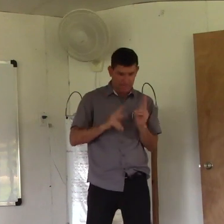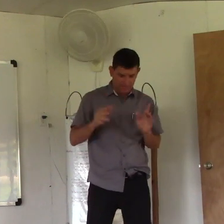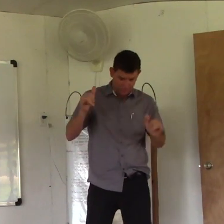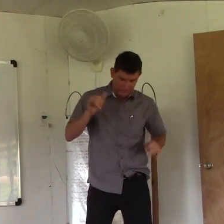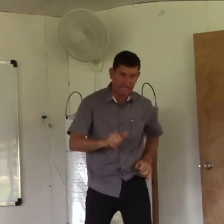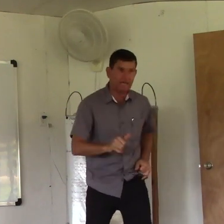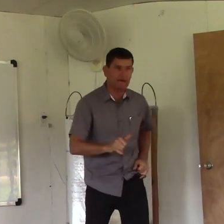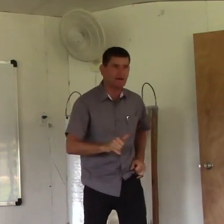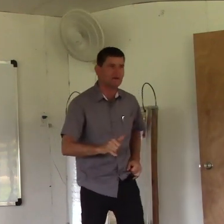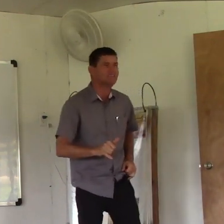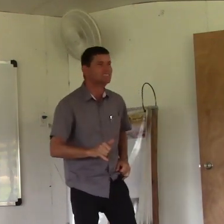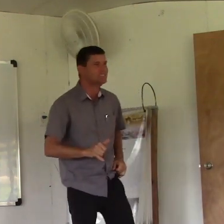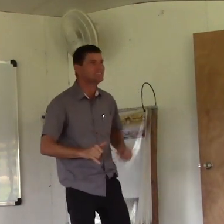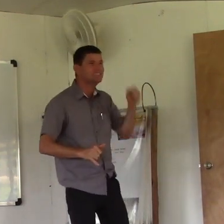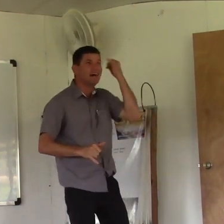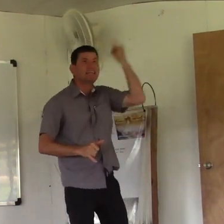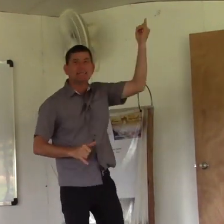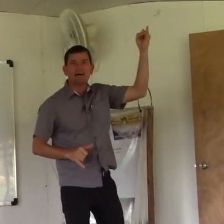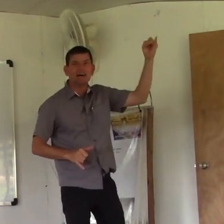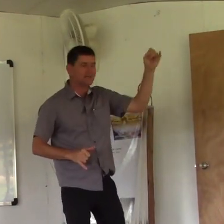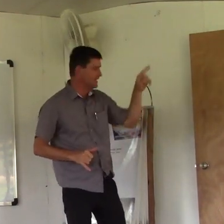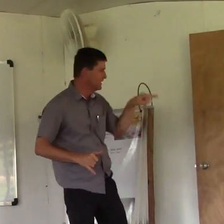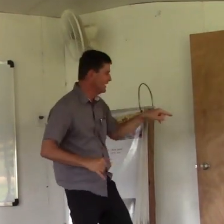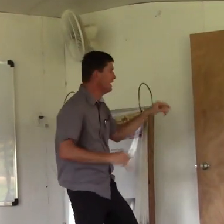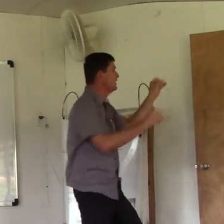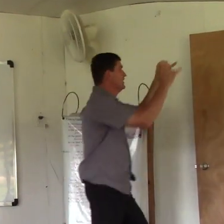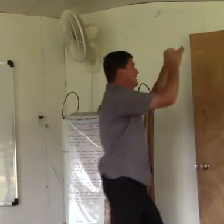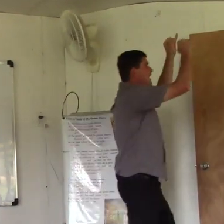people, stay here. Idea. Here.